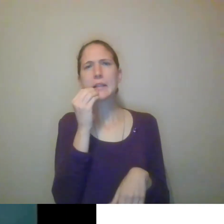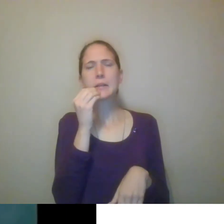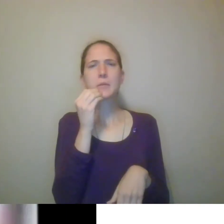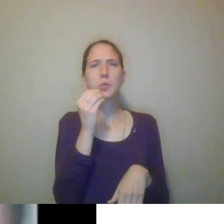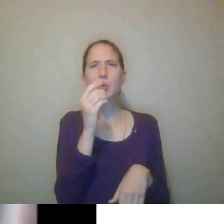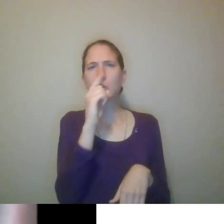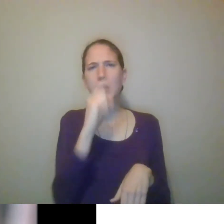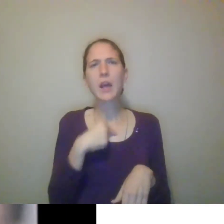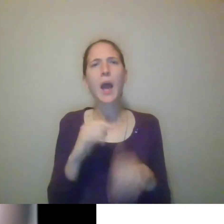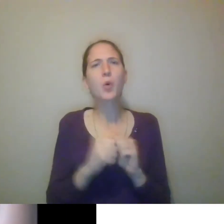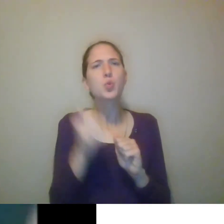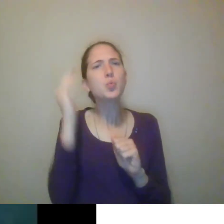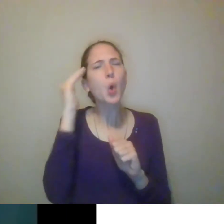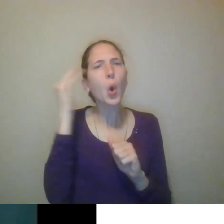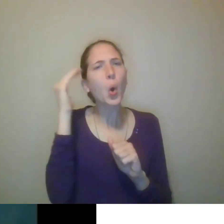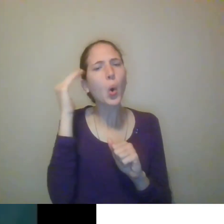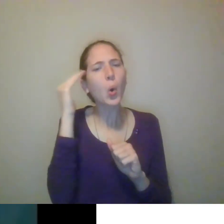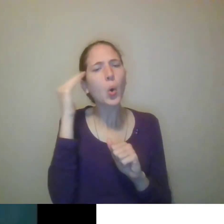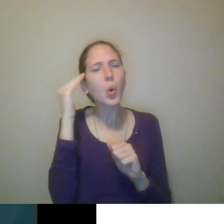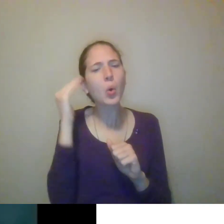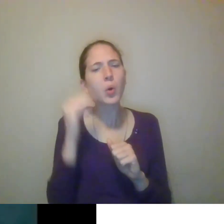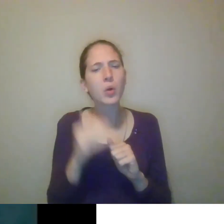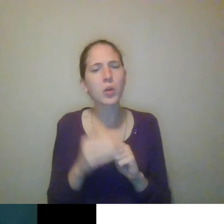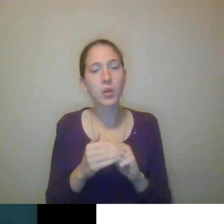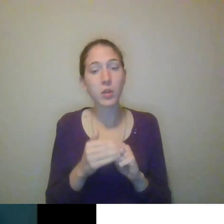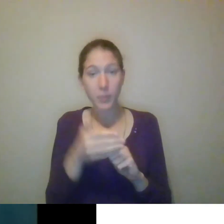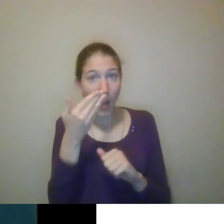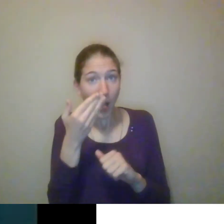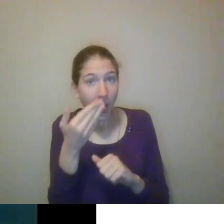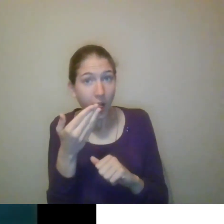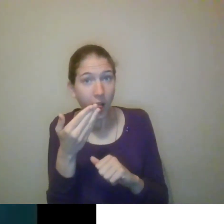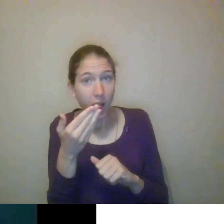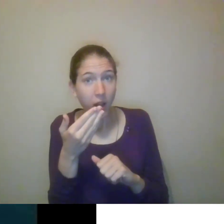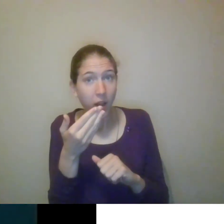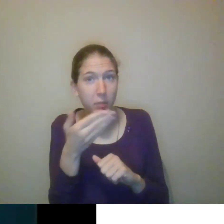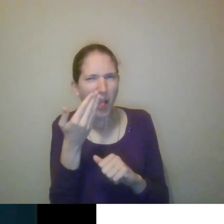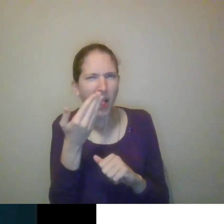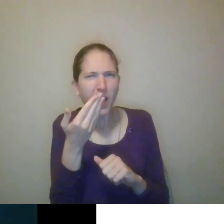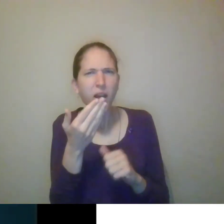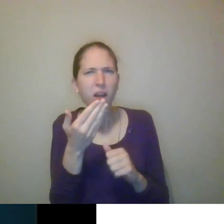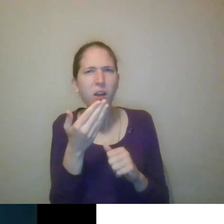dinner? John? What's that mean? What are you smelling?